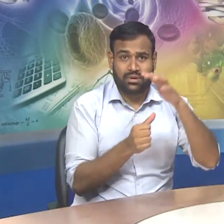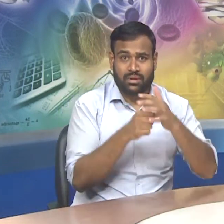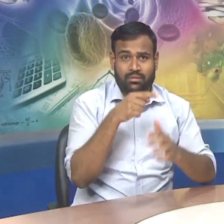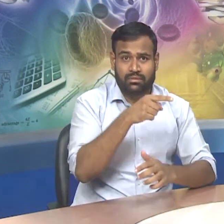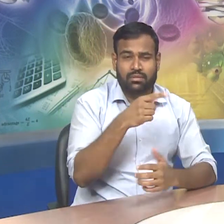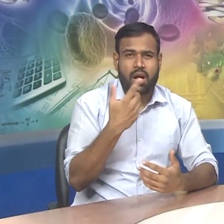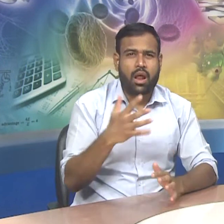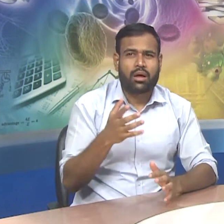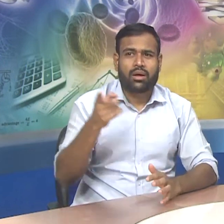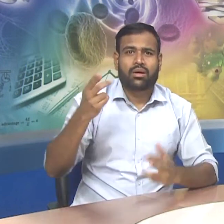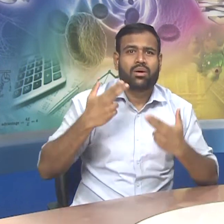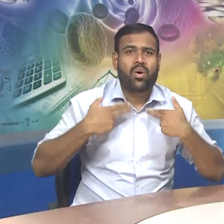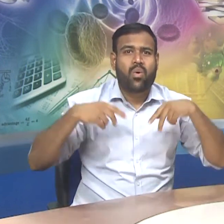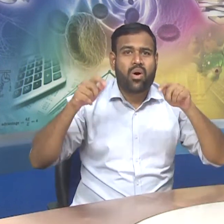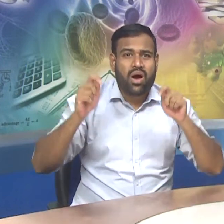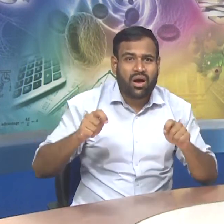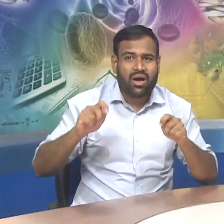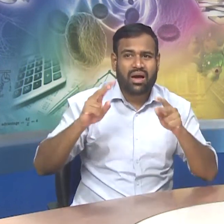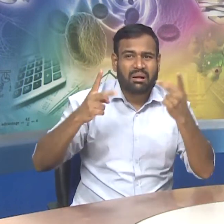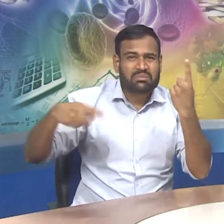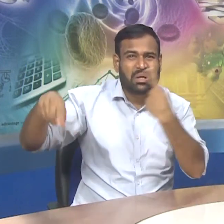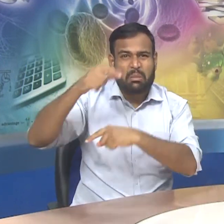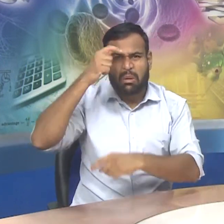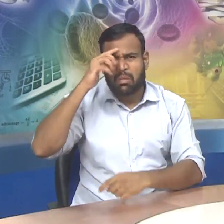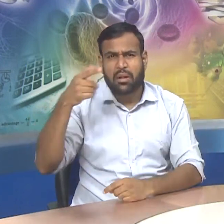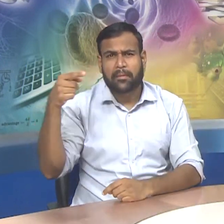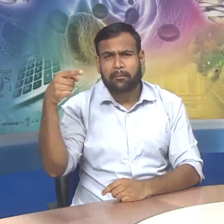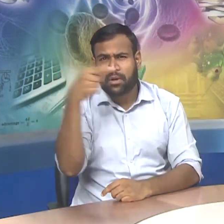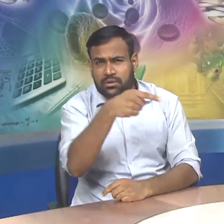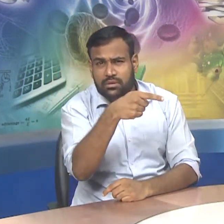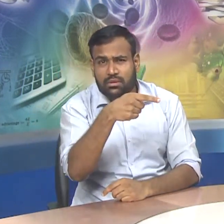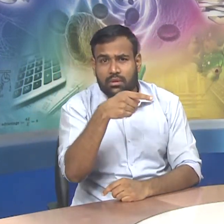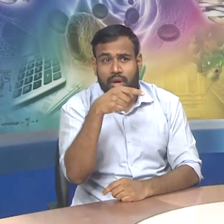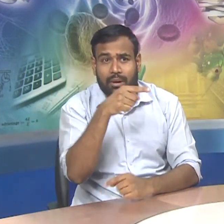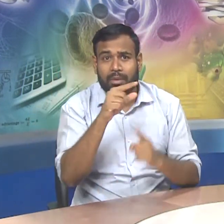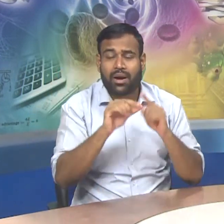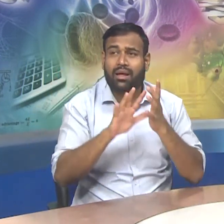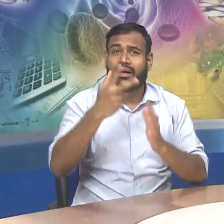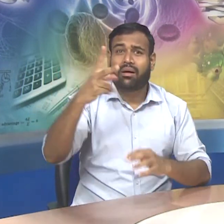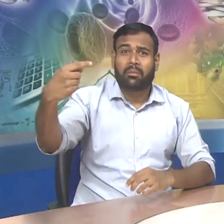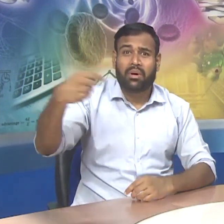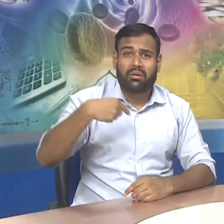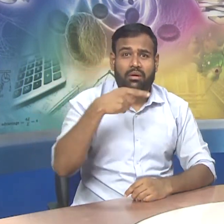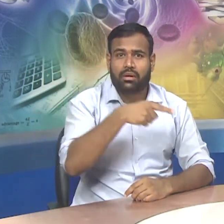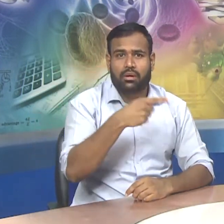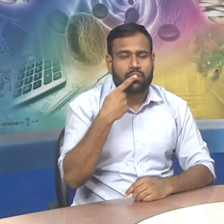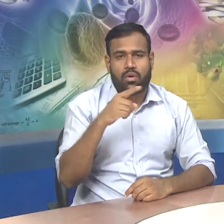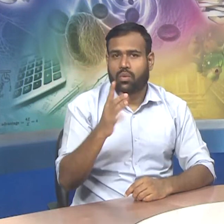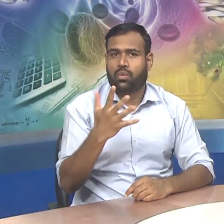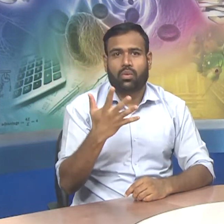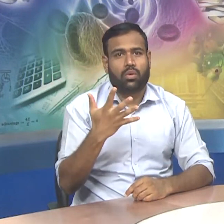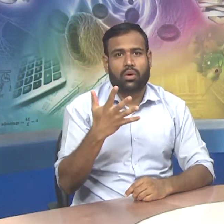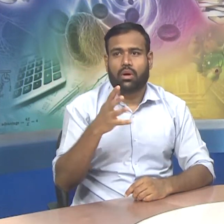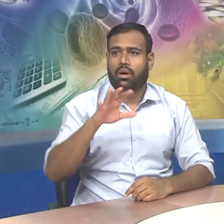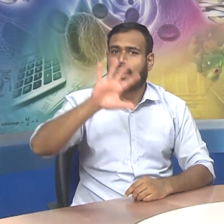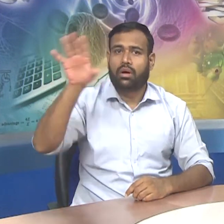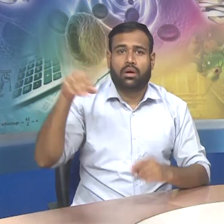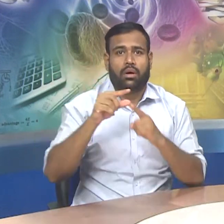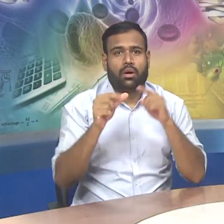The president is not answerable to any court of law for the exercise of his